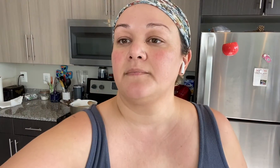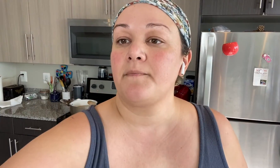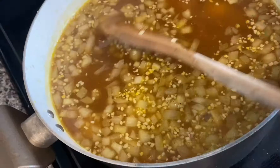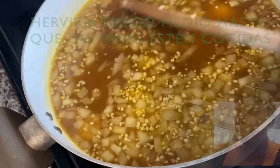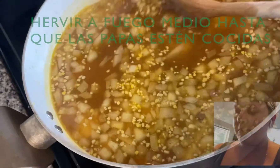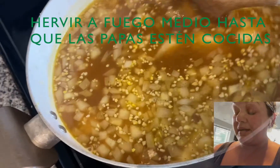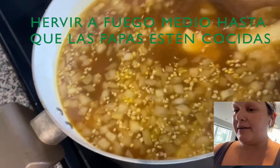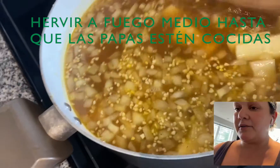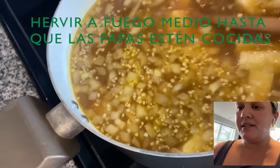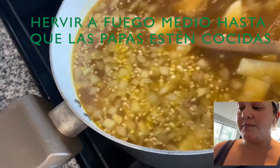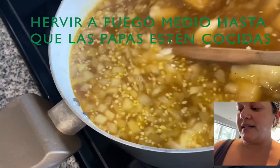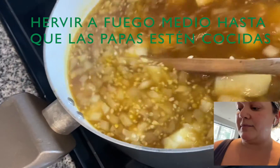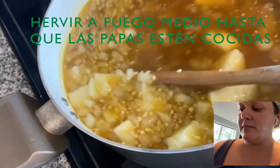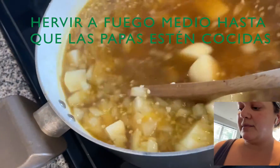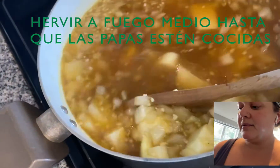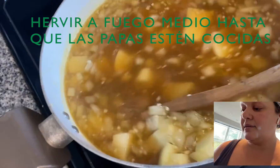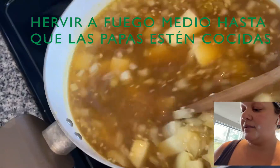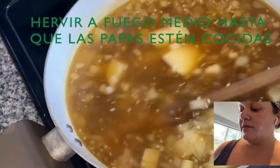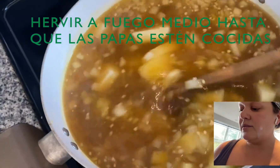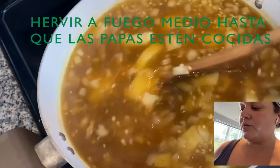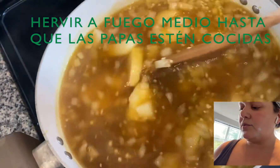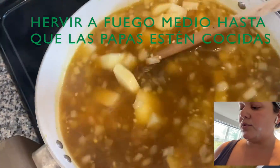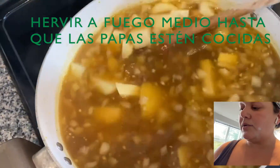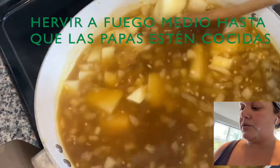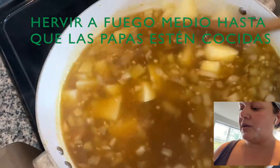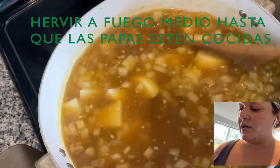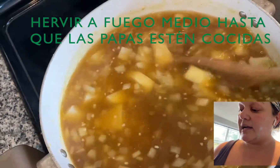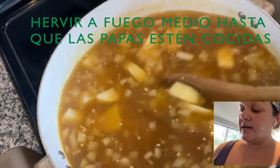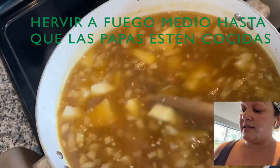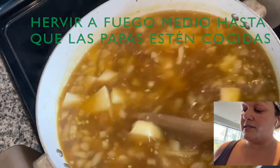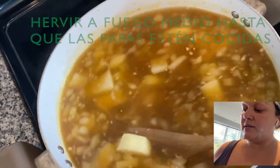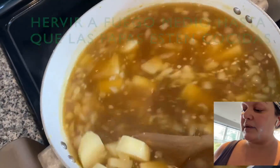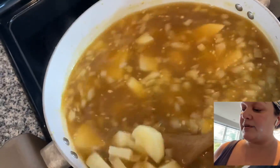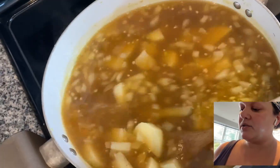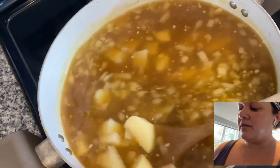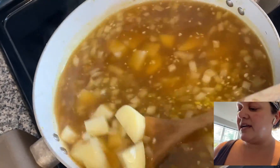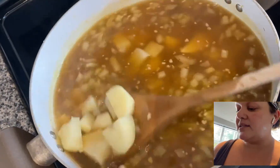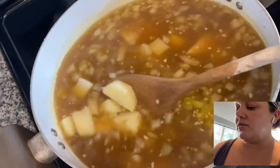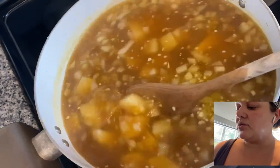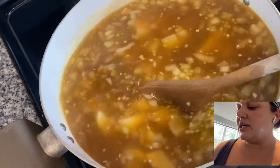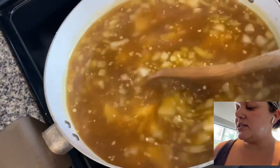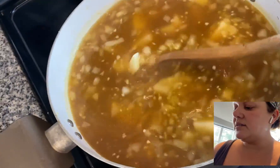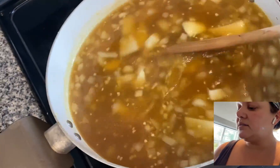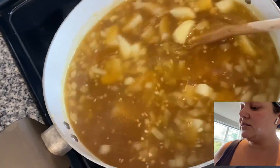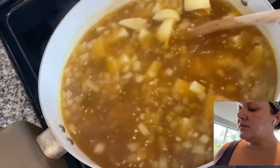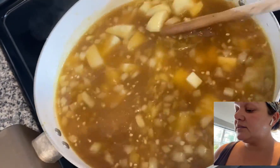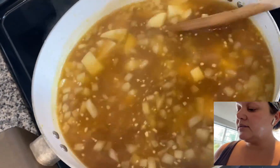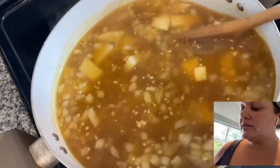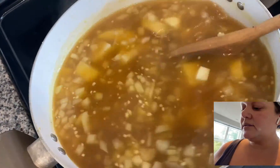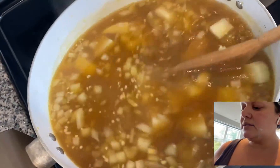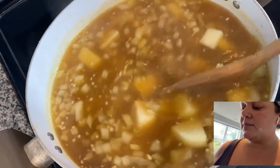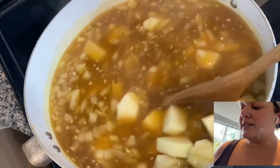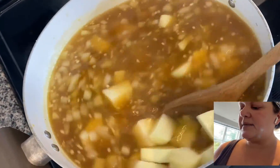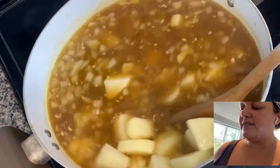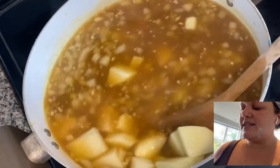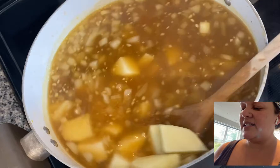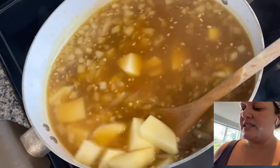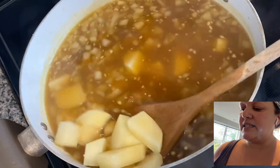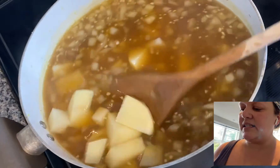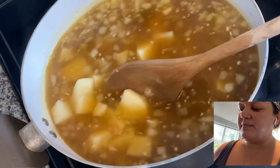Y pruébalo también. Cuando las papas todavía están crudas, nomás para ver si necesita más